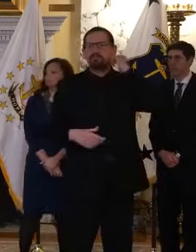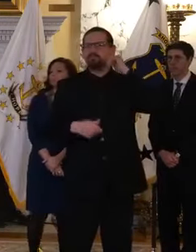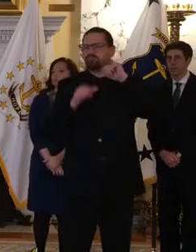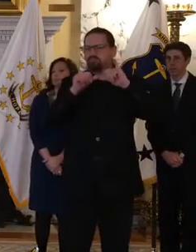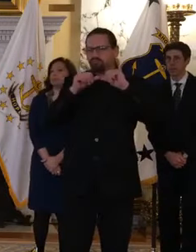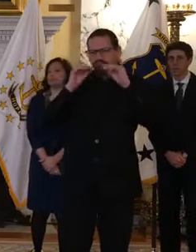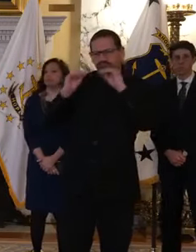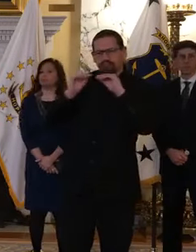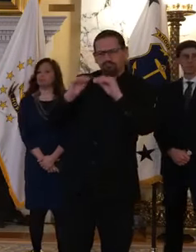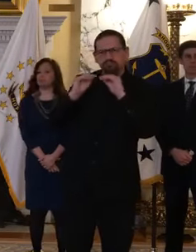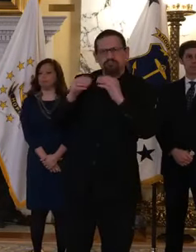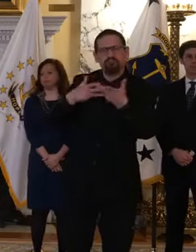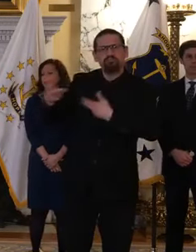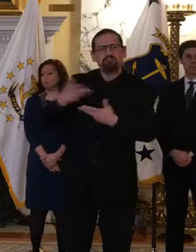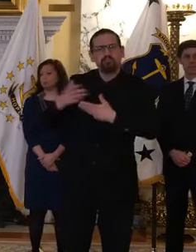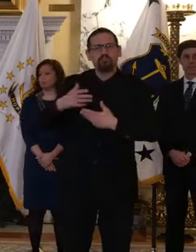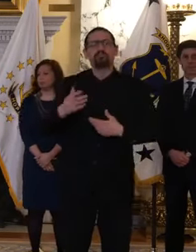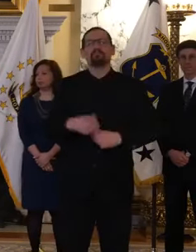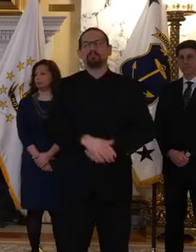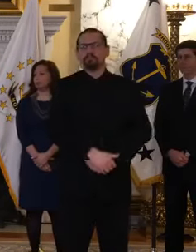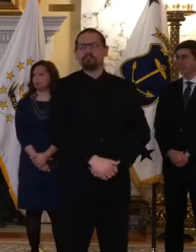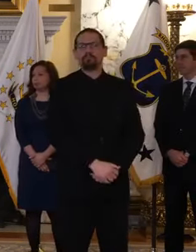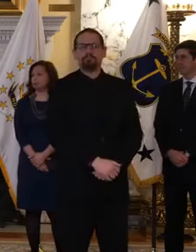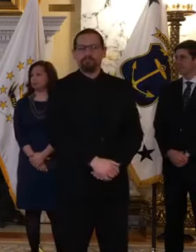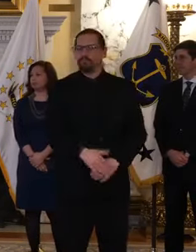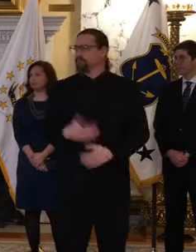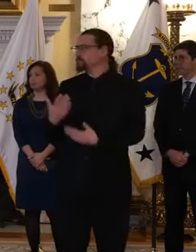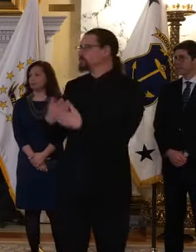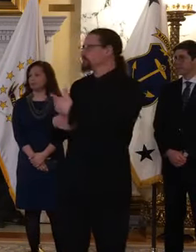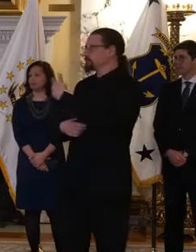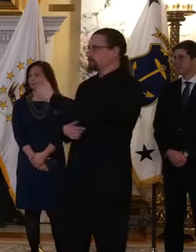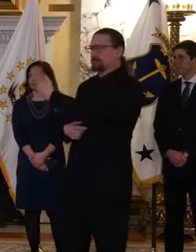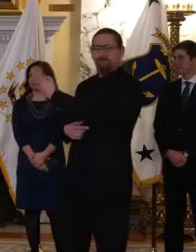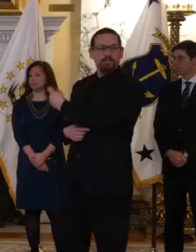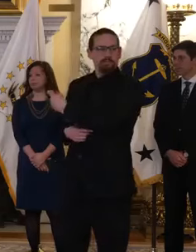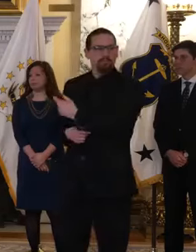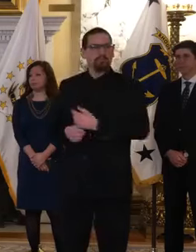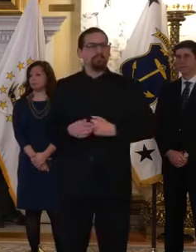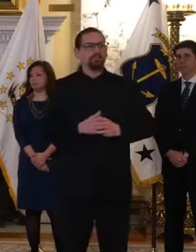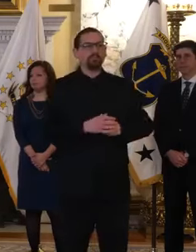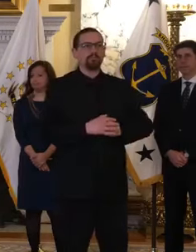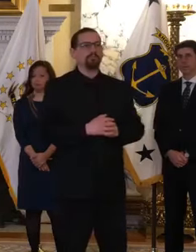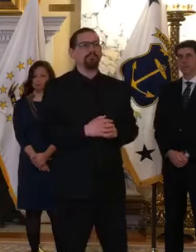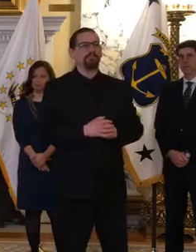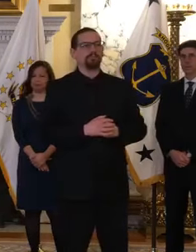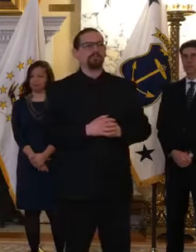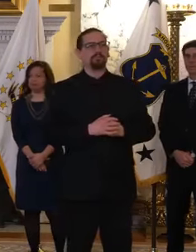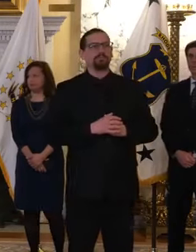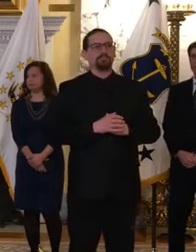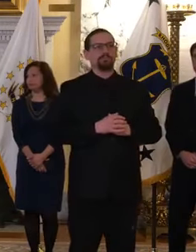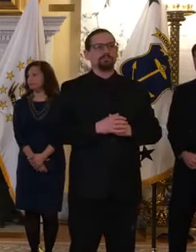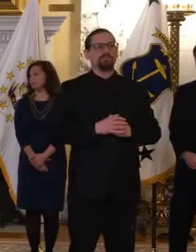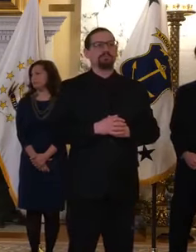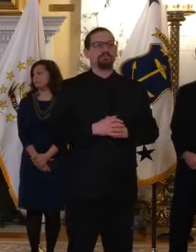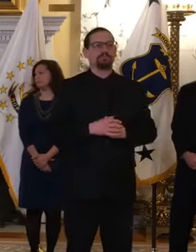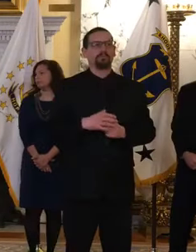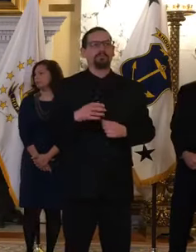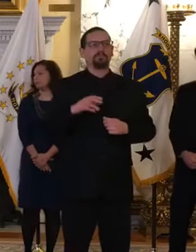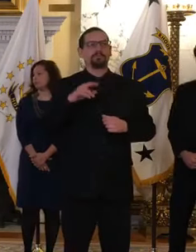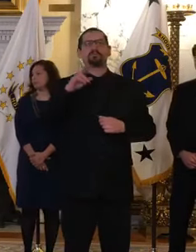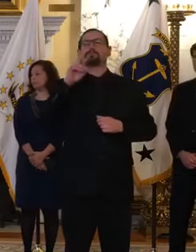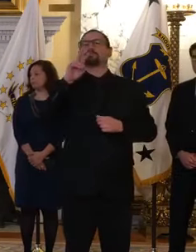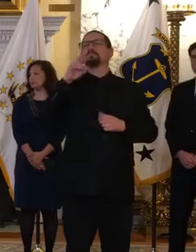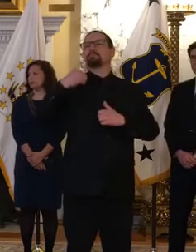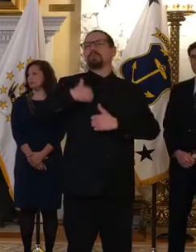Next question is for Dr. Alexander Scott. An employee at the Rhode Island Veterans Home was diagnosed with COVID-19 over the weekend. A spokesperson